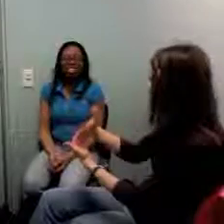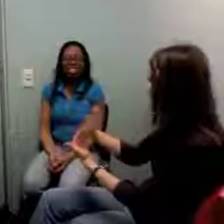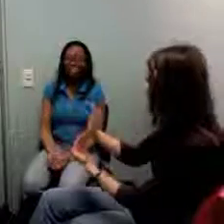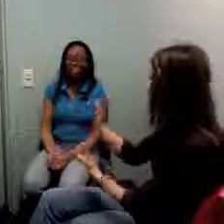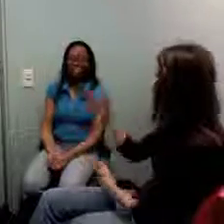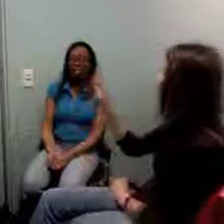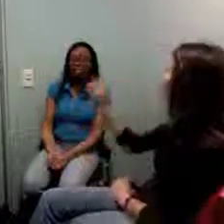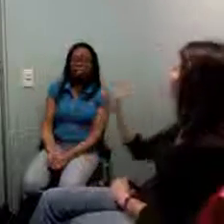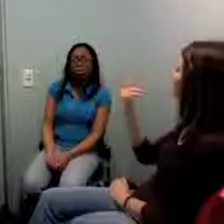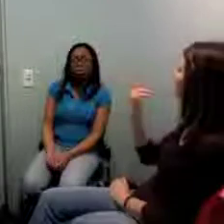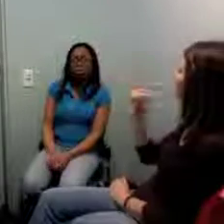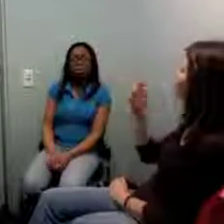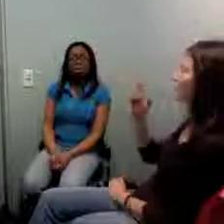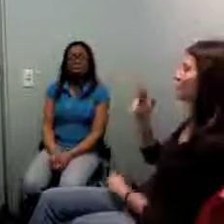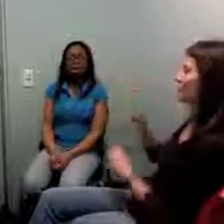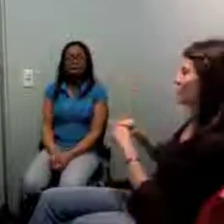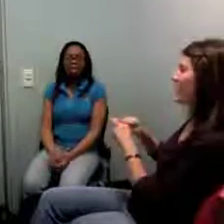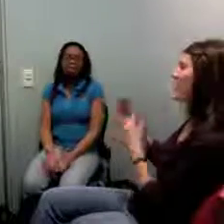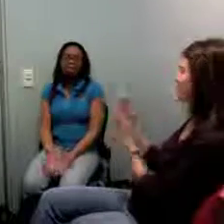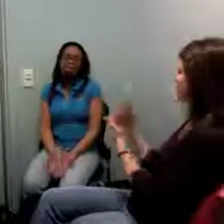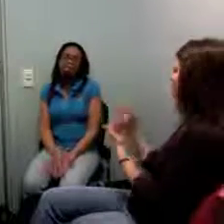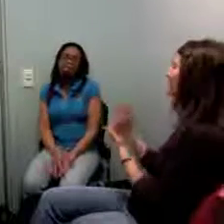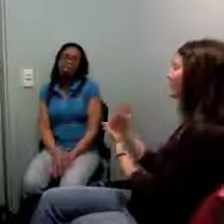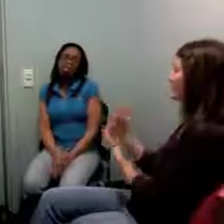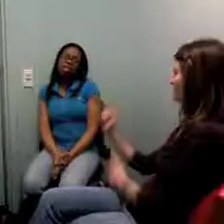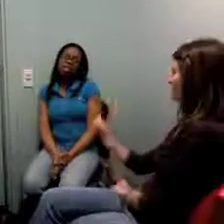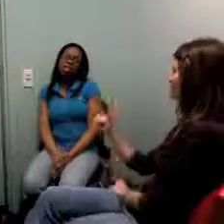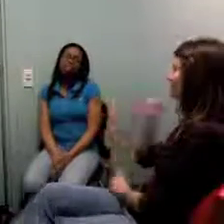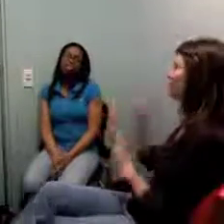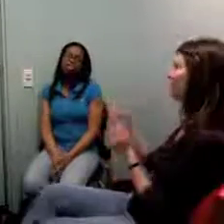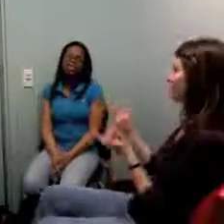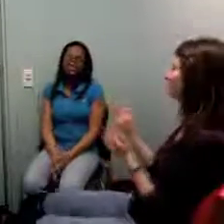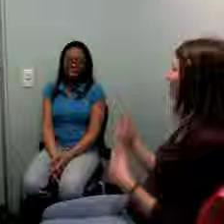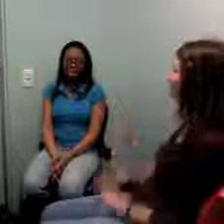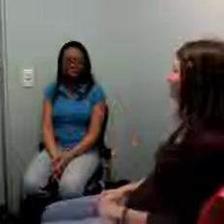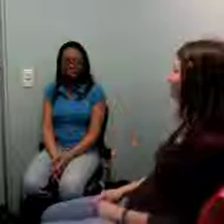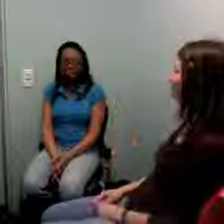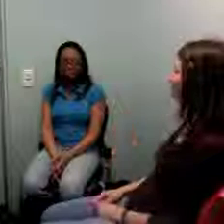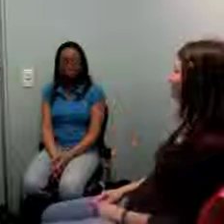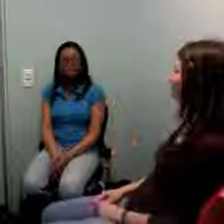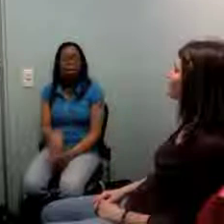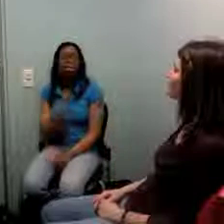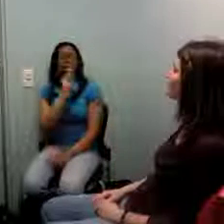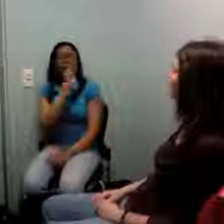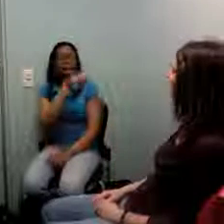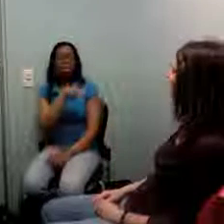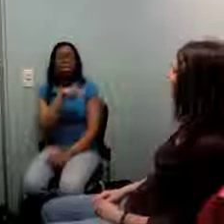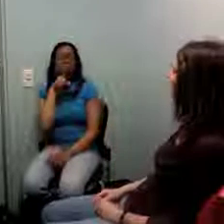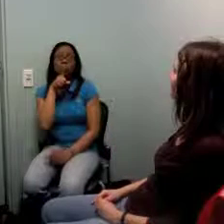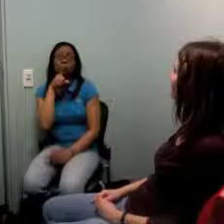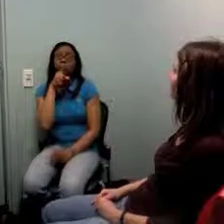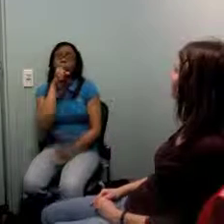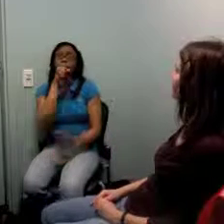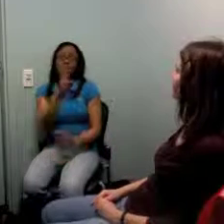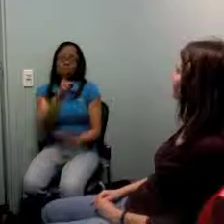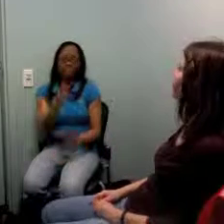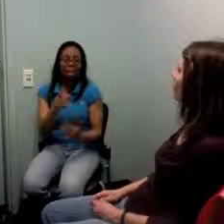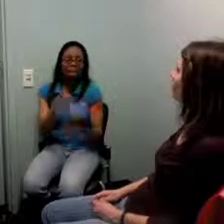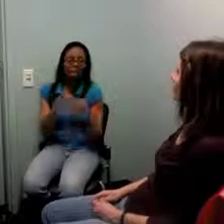I drive too. I think it's easy, but the train is is also easy as well. It's convenient to drive. You're right. Yeah, it is easy. Yeah.